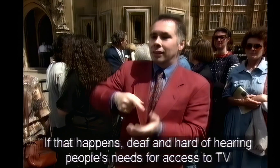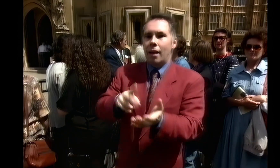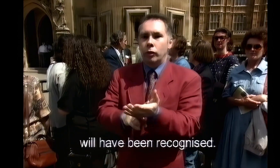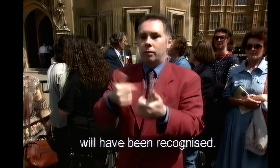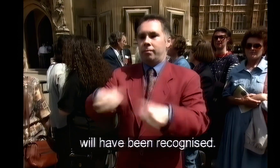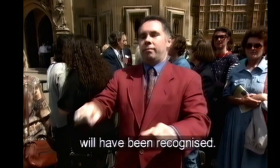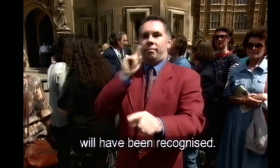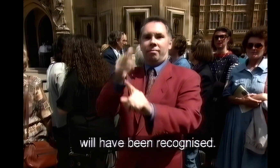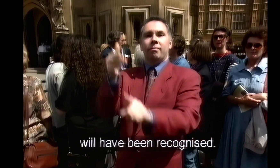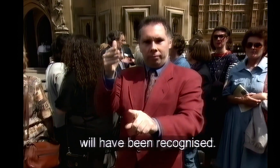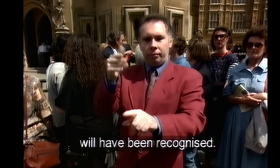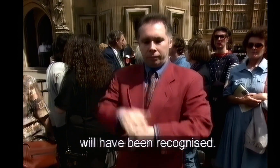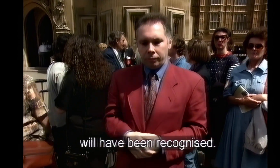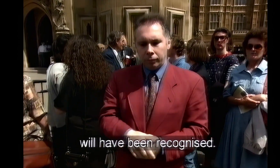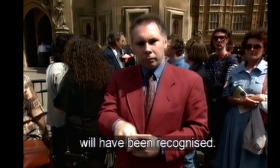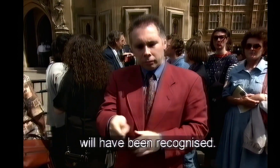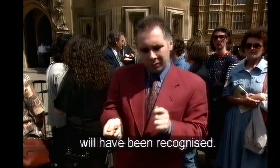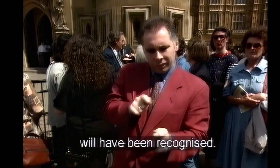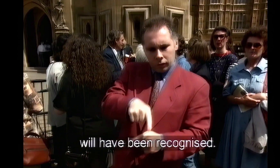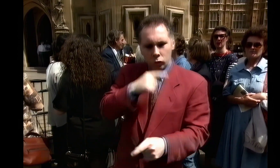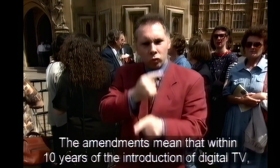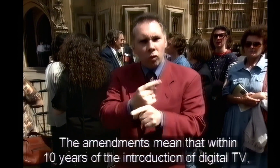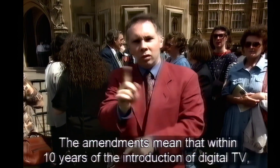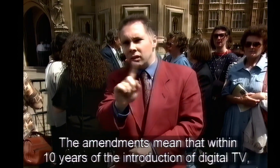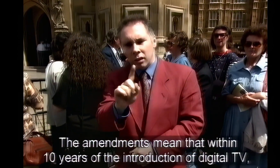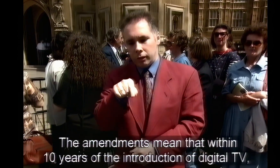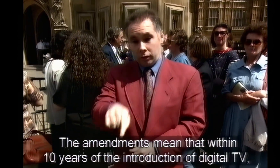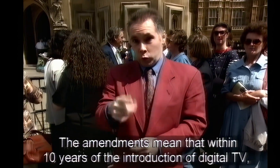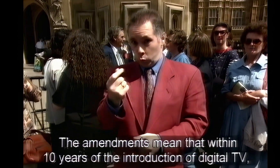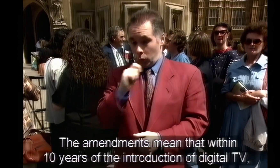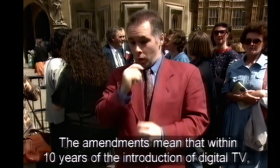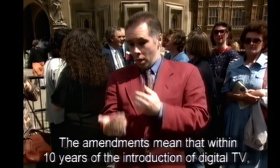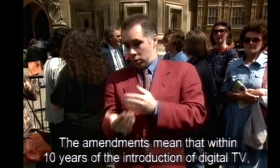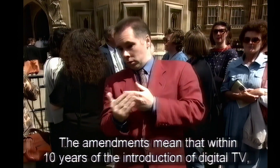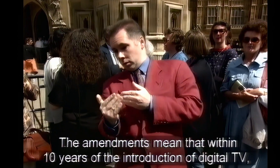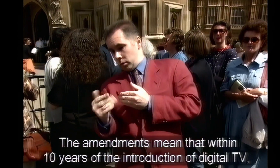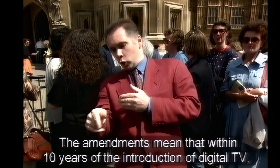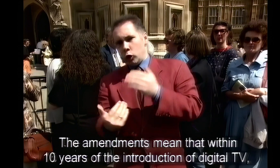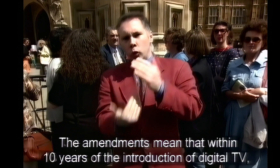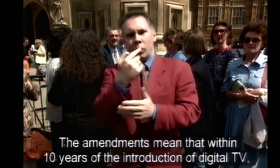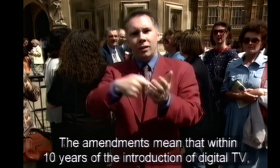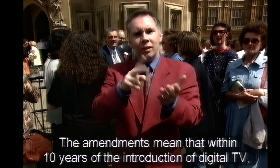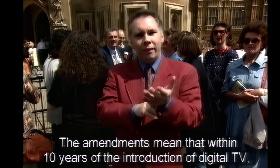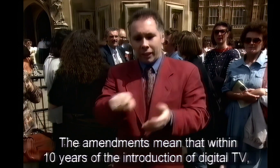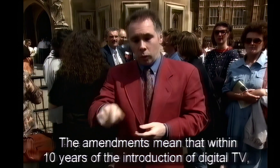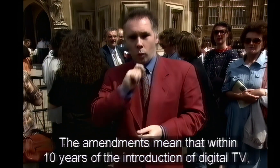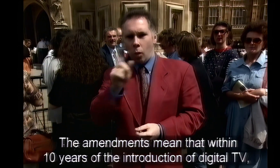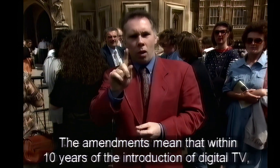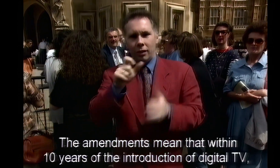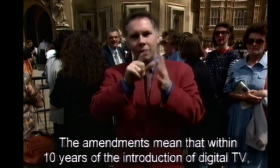needs for access to television will have been recognised. The amendments mean that after the introduction of digital